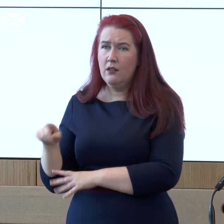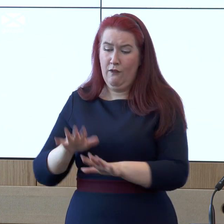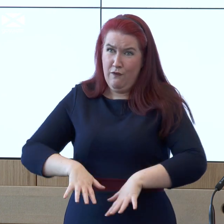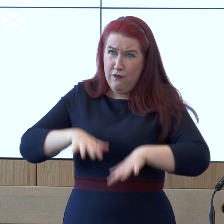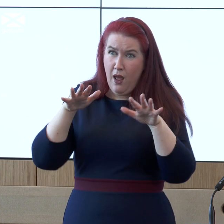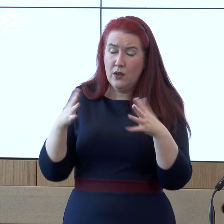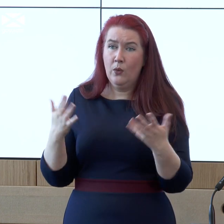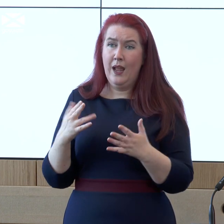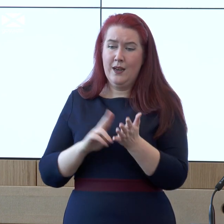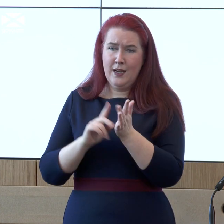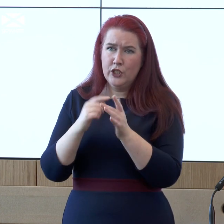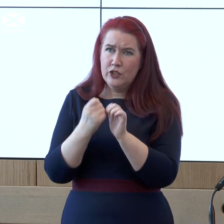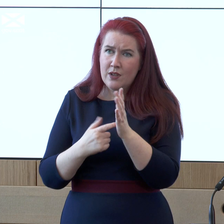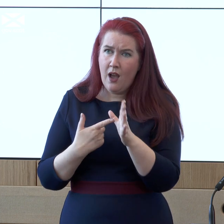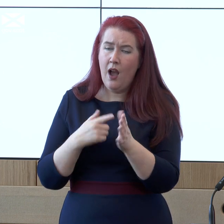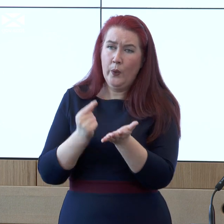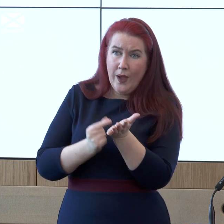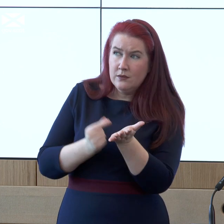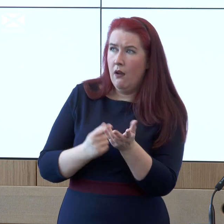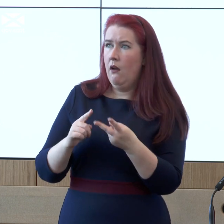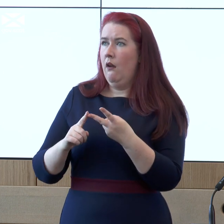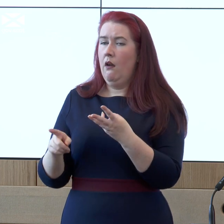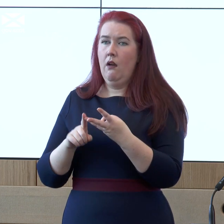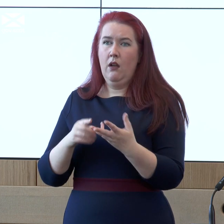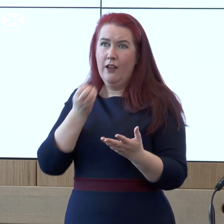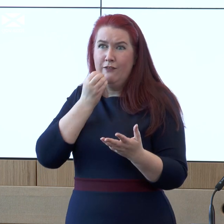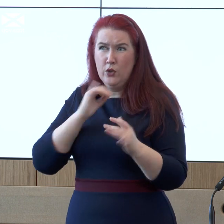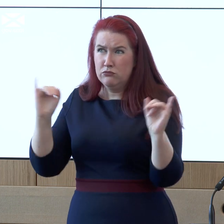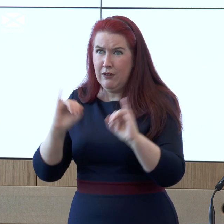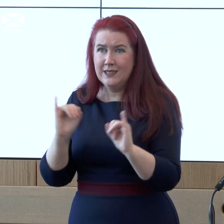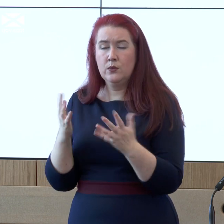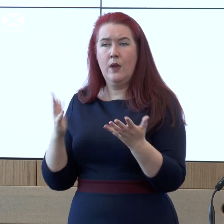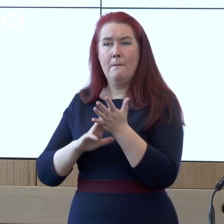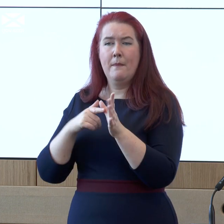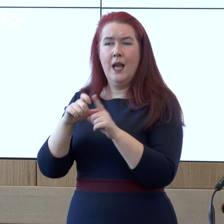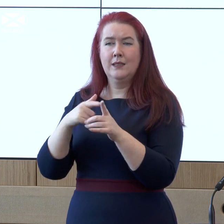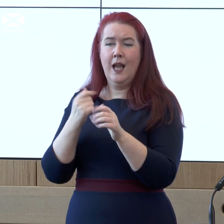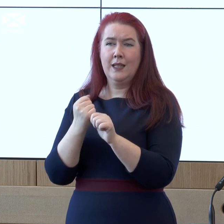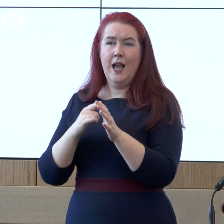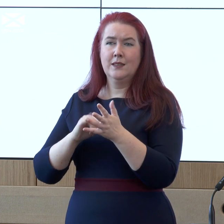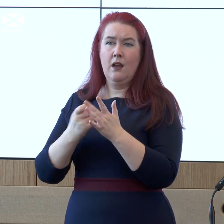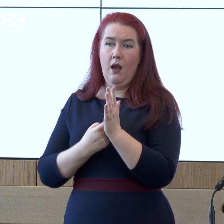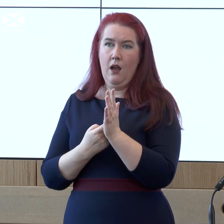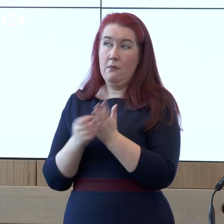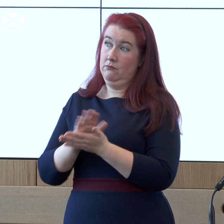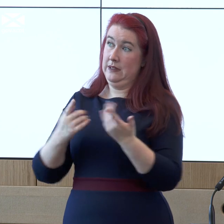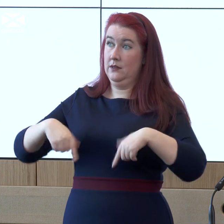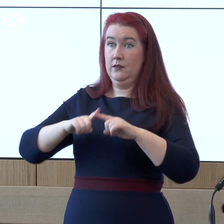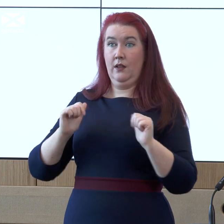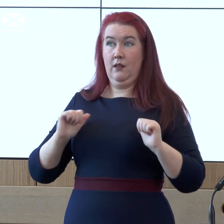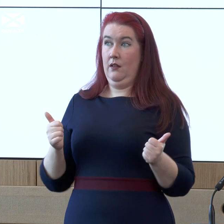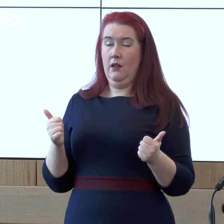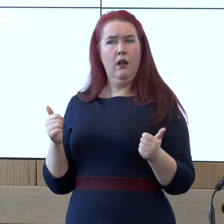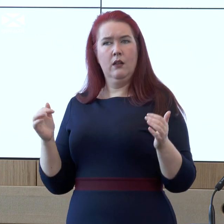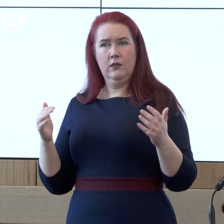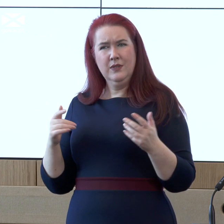in Nigeria and Uganda, a food crisis in Madagascar. And of course, we won't escape the impacts here